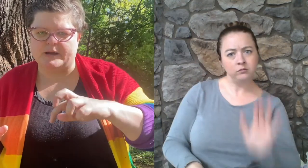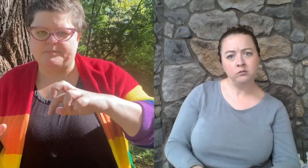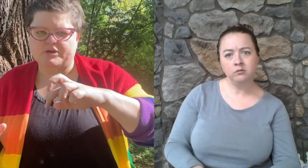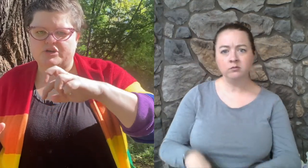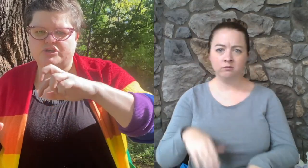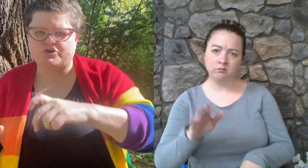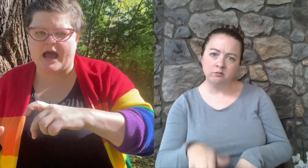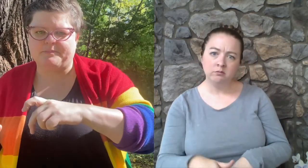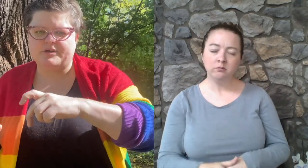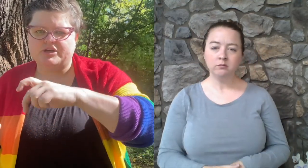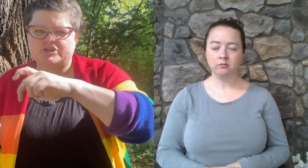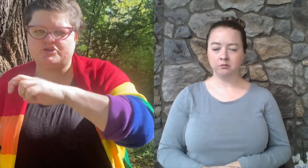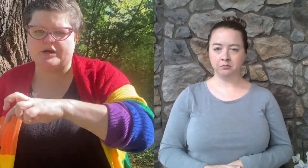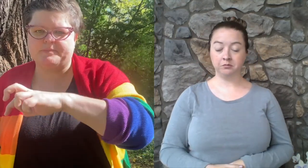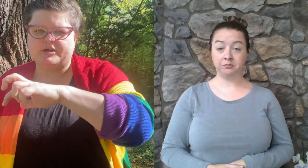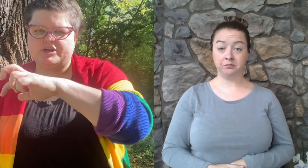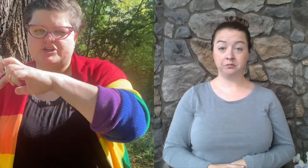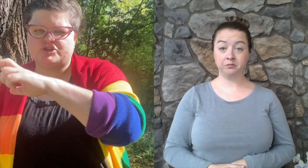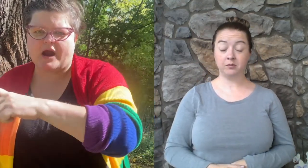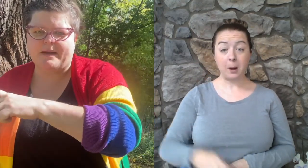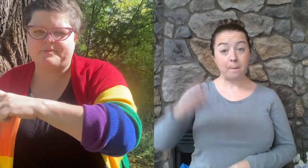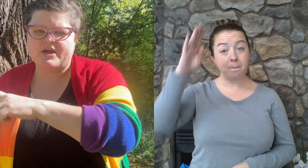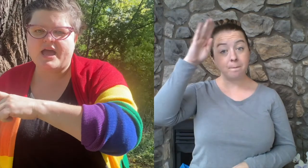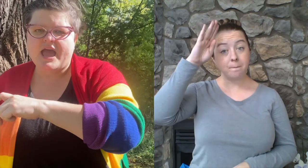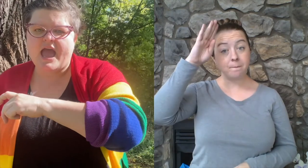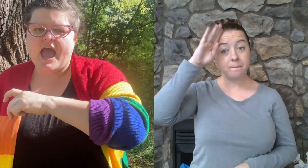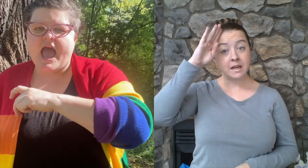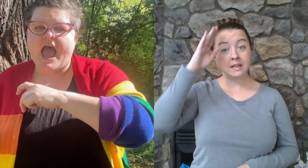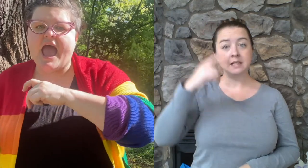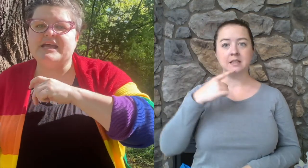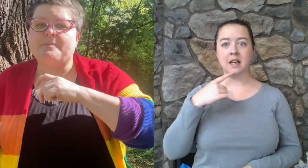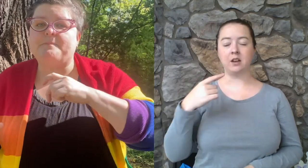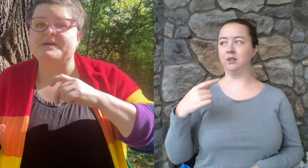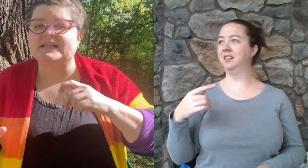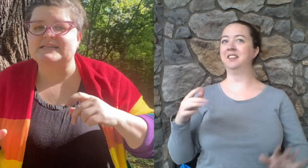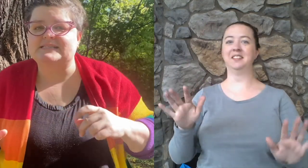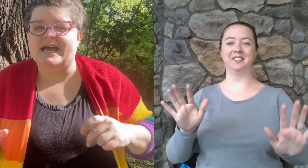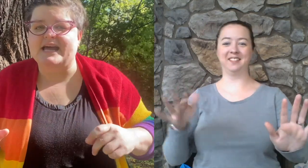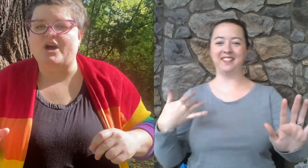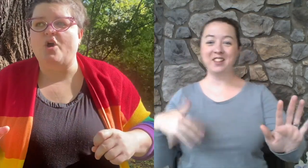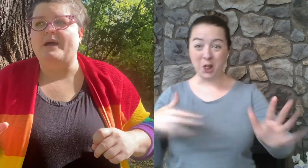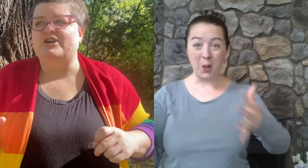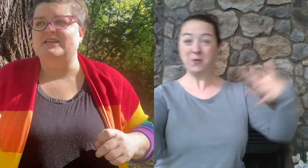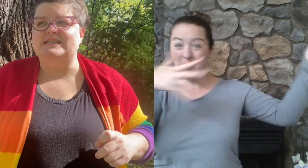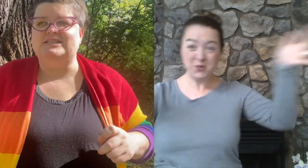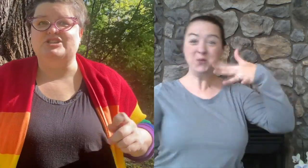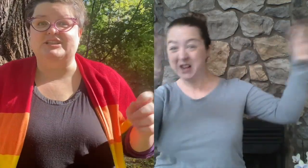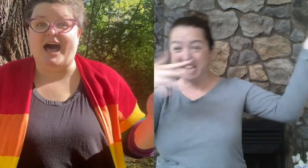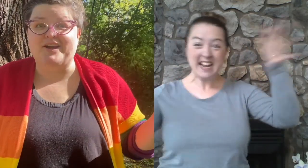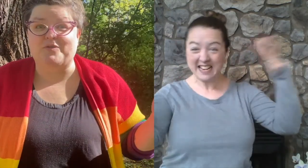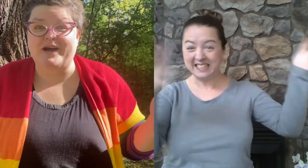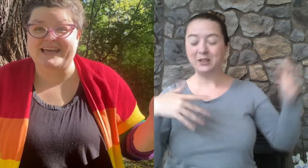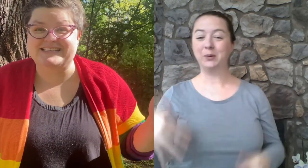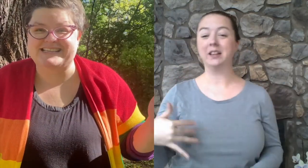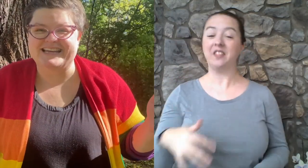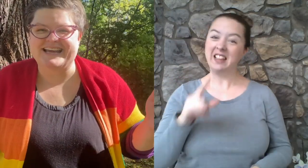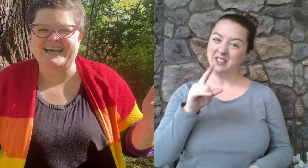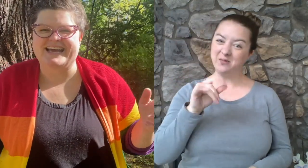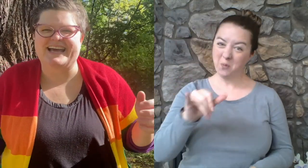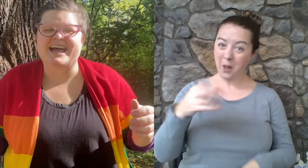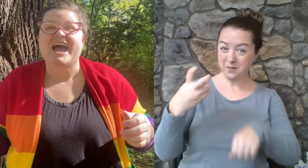trip, trap, trip, trap. And Billy said, oh my goodness, there's a lot of